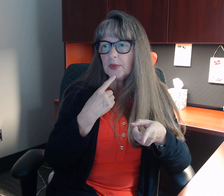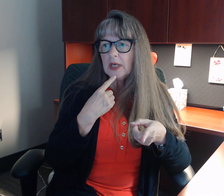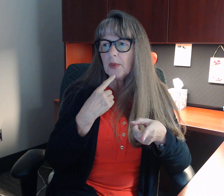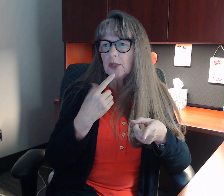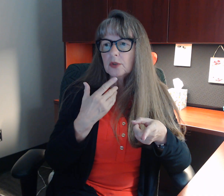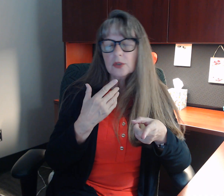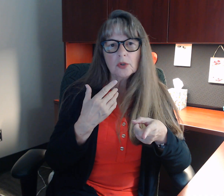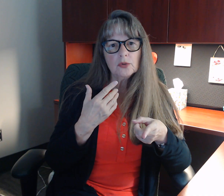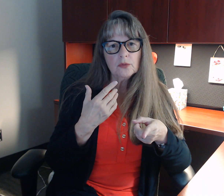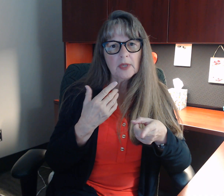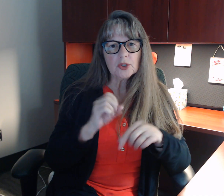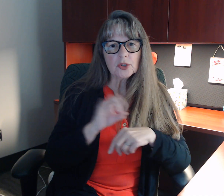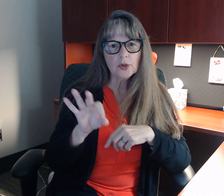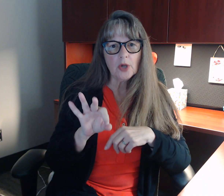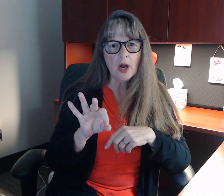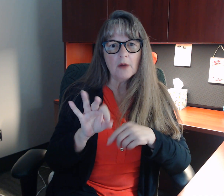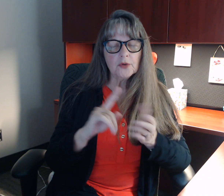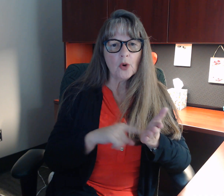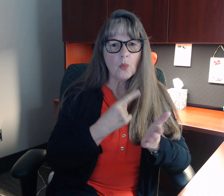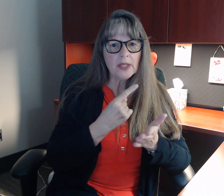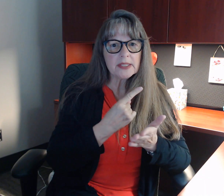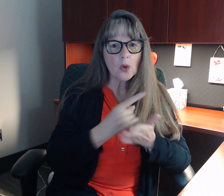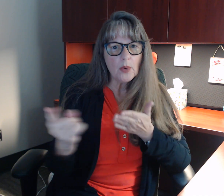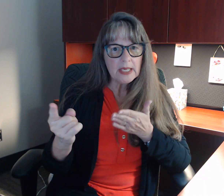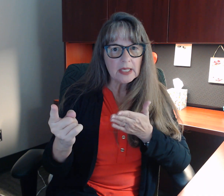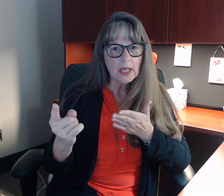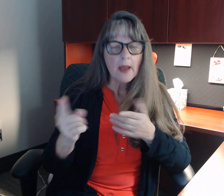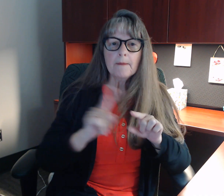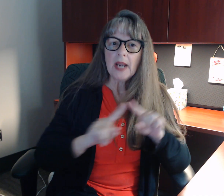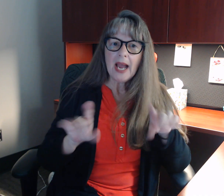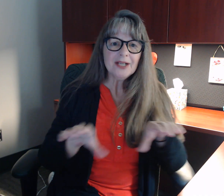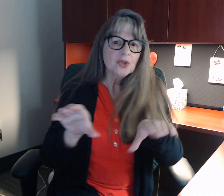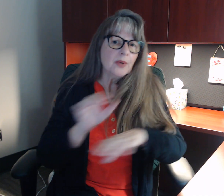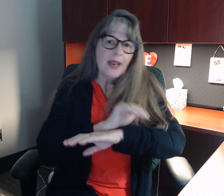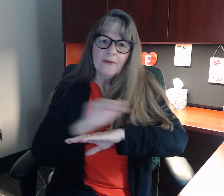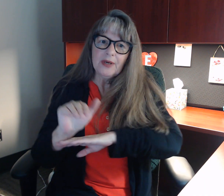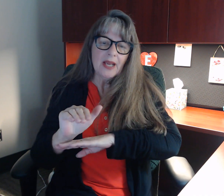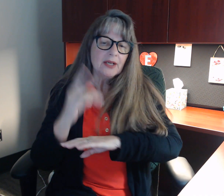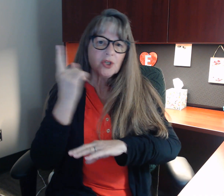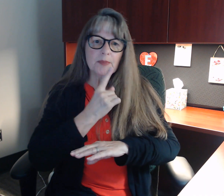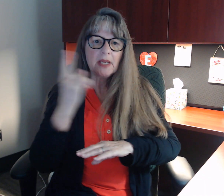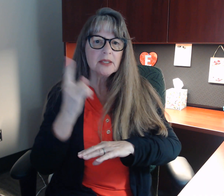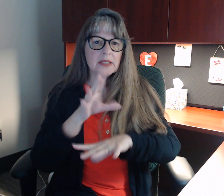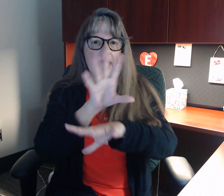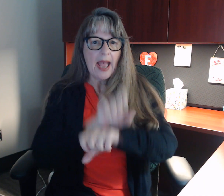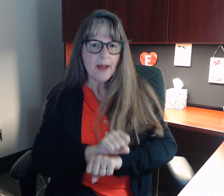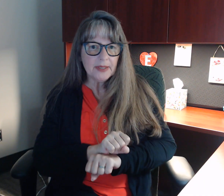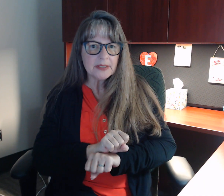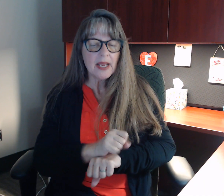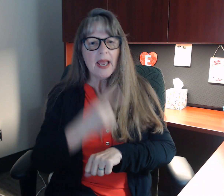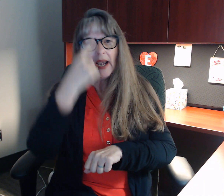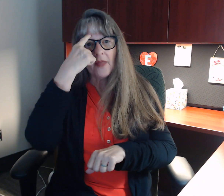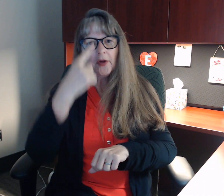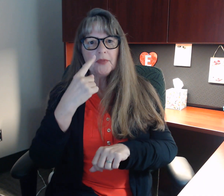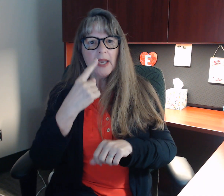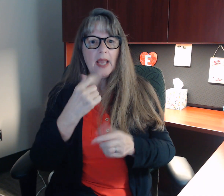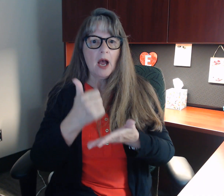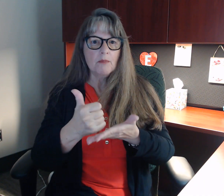anyway, they should turn it off, once a week. But I do it every night just because it's a habit, and I thought that helps with